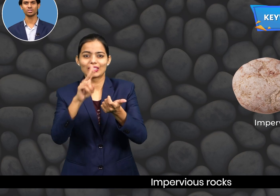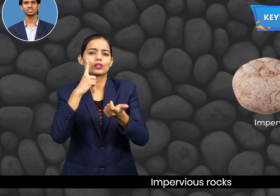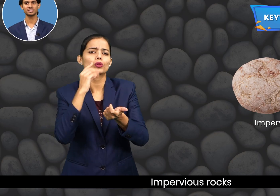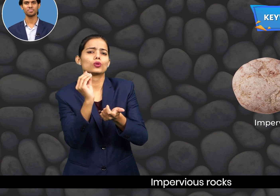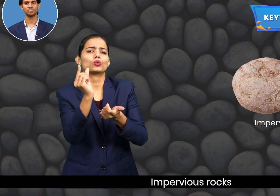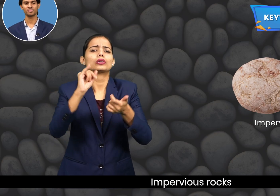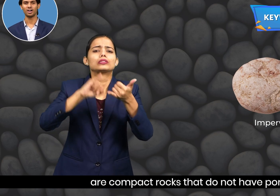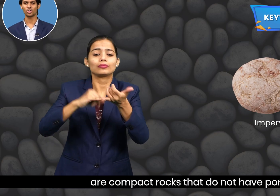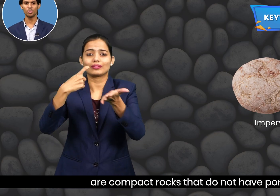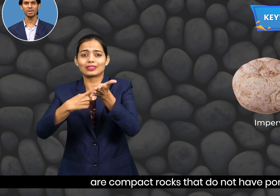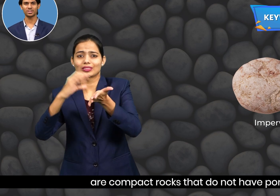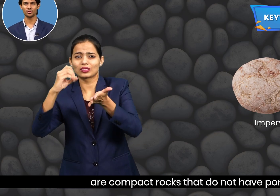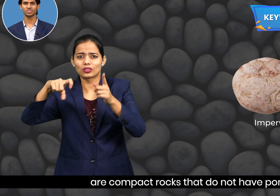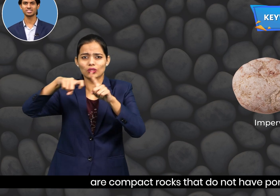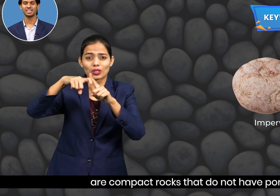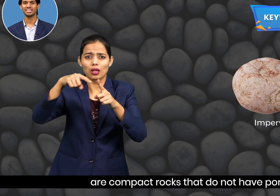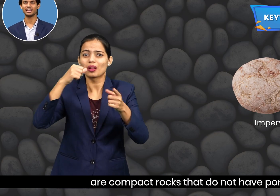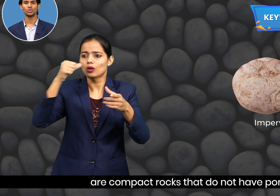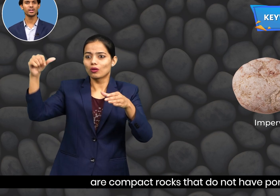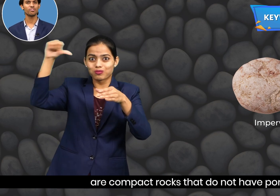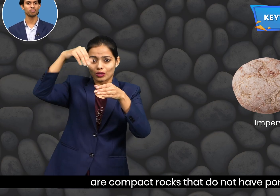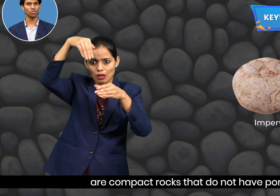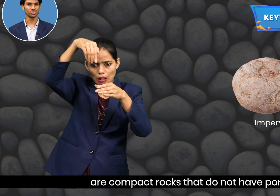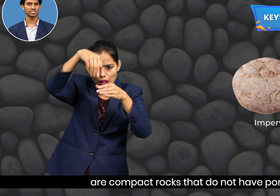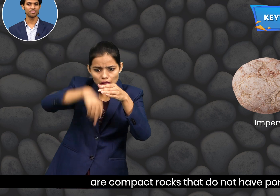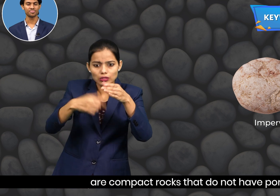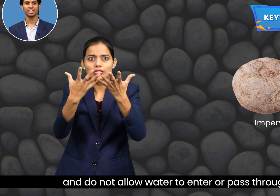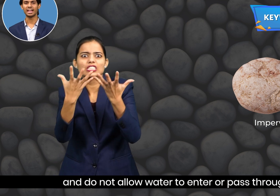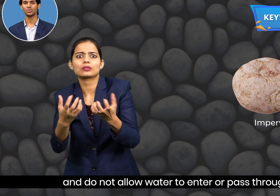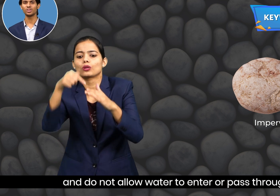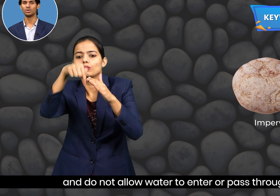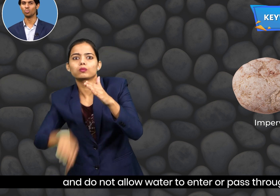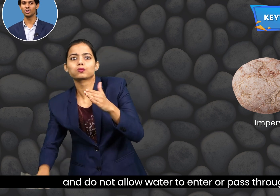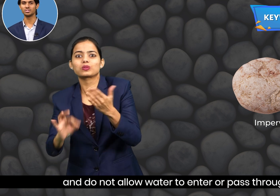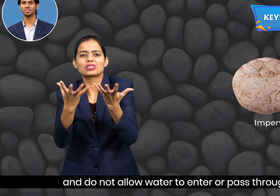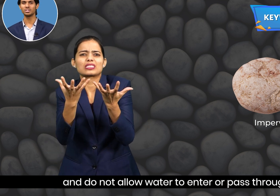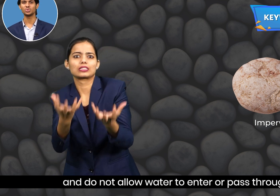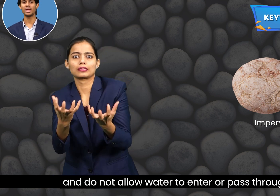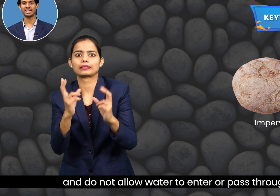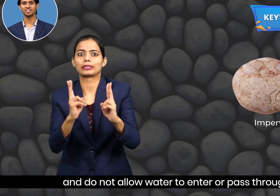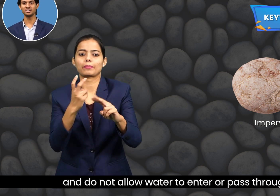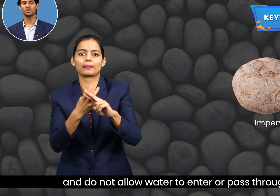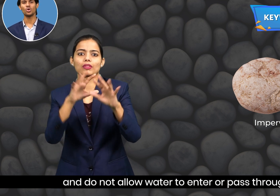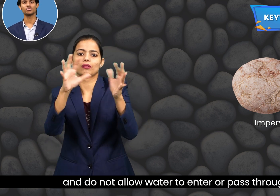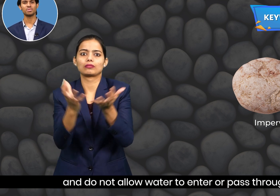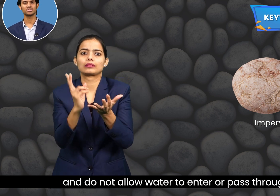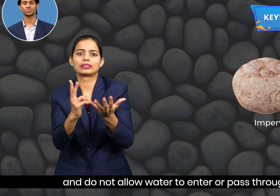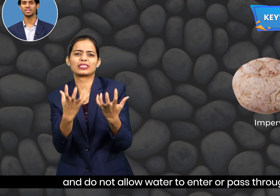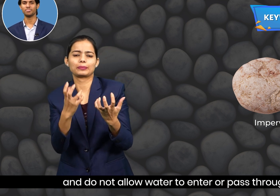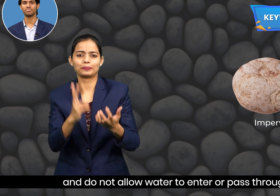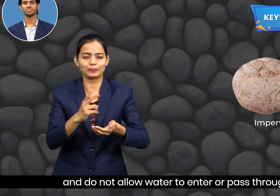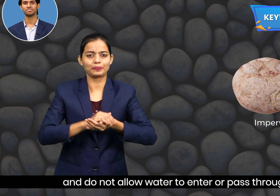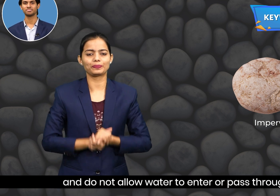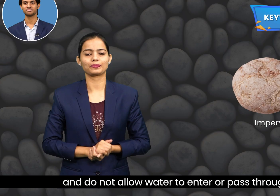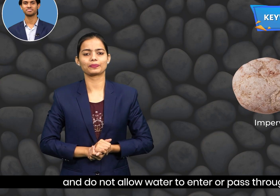Impervious rocks are compact rocks that do not have pores and do not allow water to enter or pass through